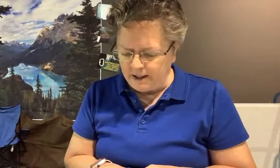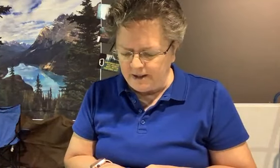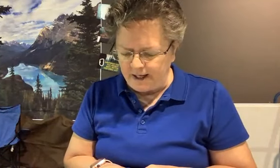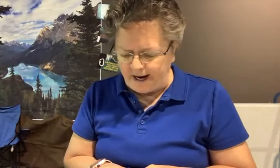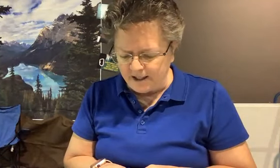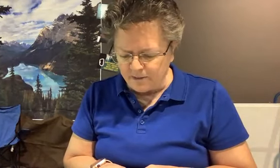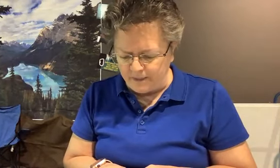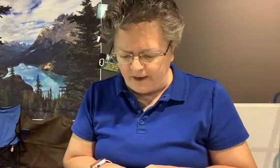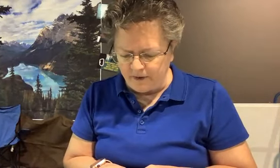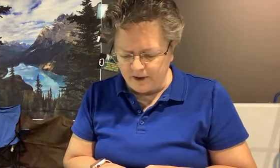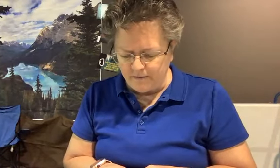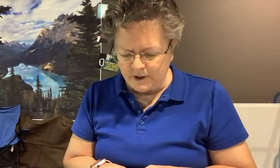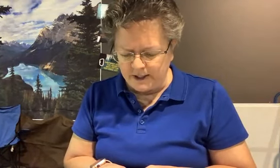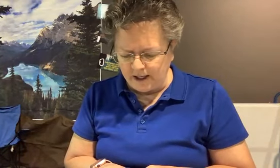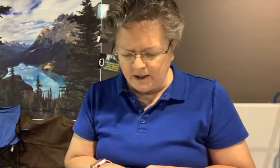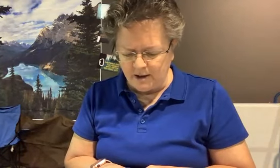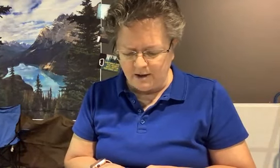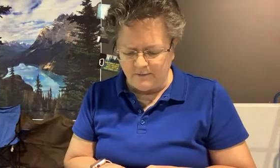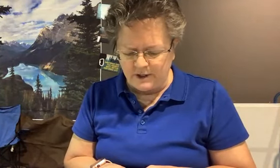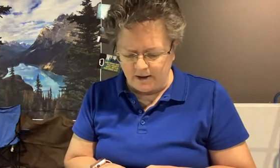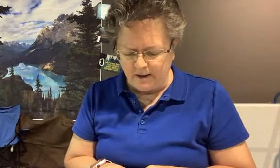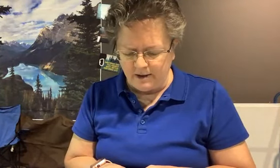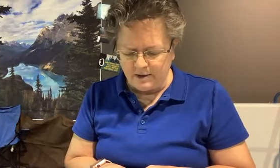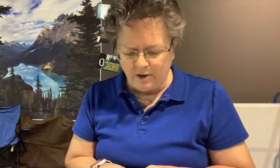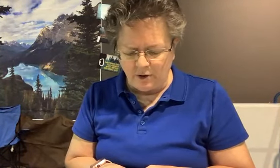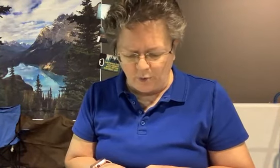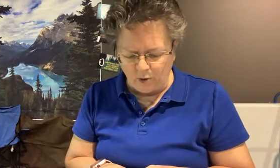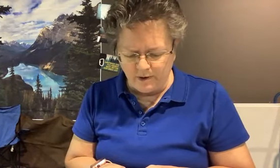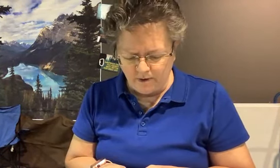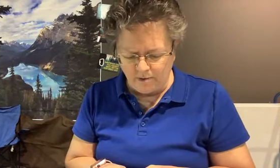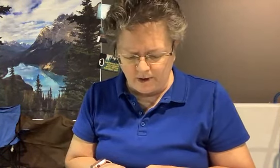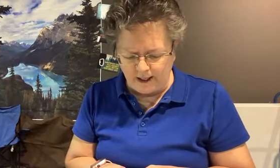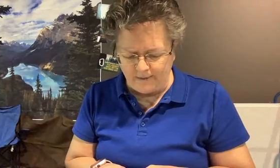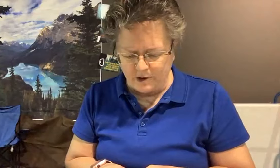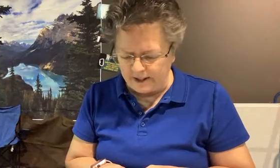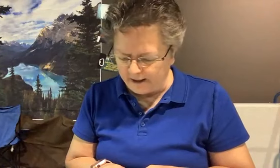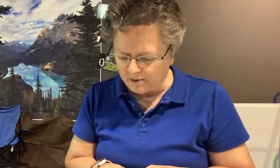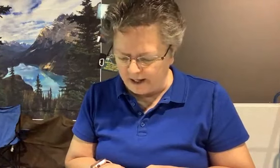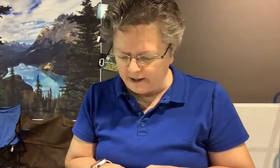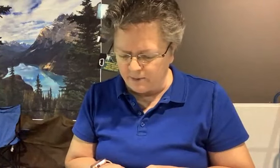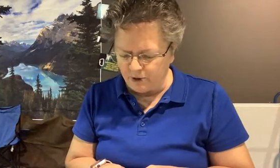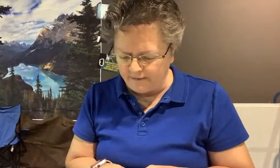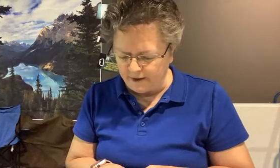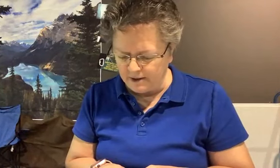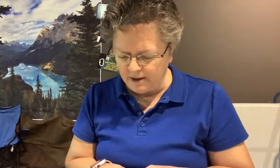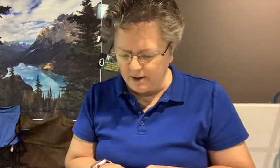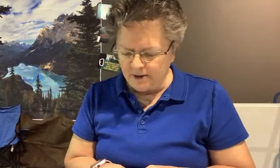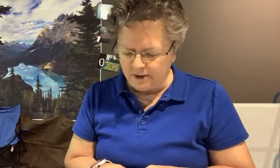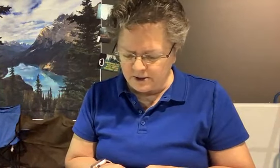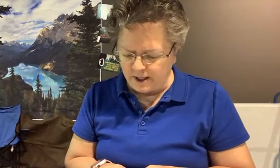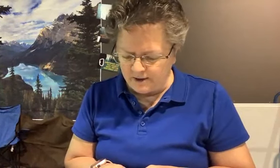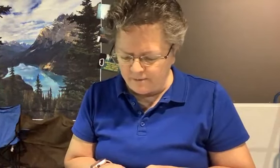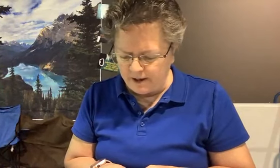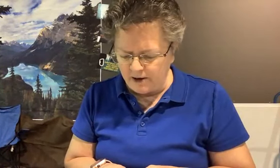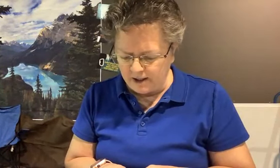the eighth month of the second year of Darius, the word of the Lord came to Zechariah the prophet, the son of